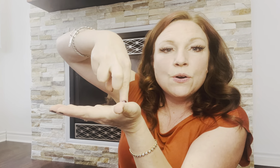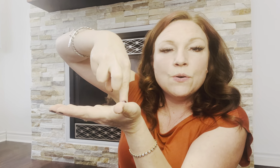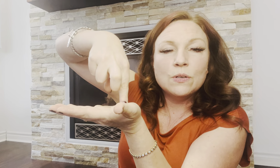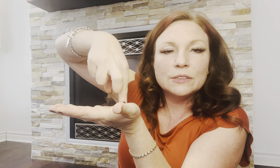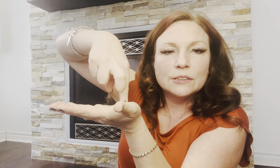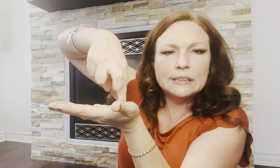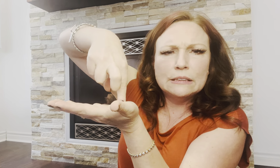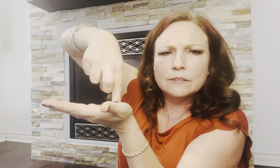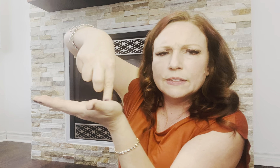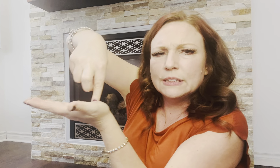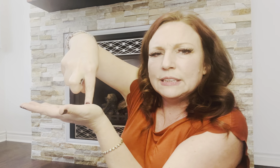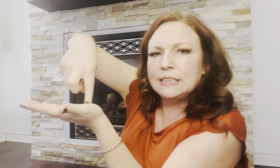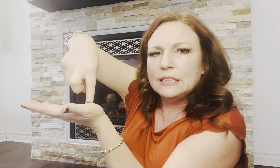Flamingo. Sorry.